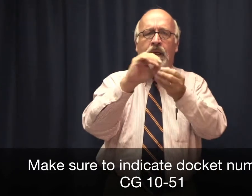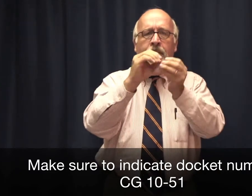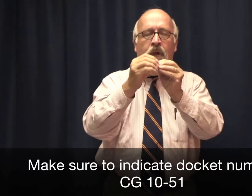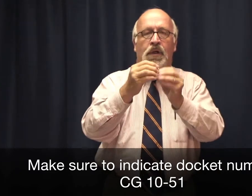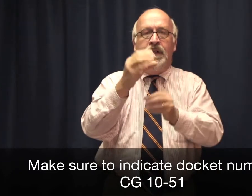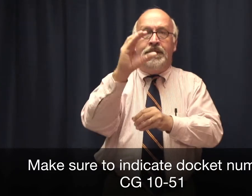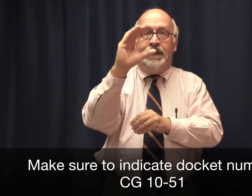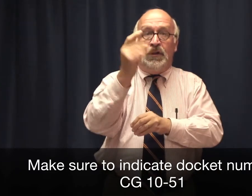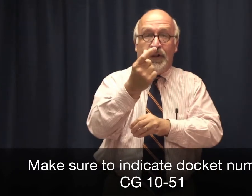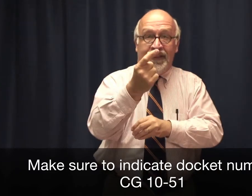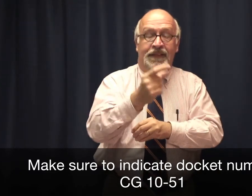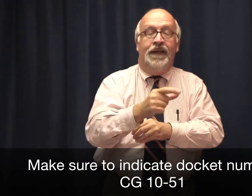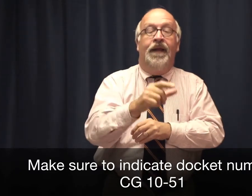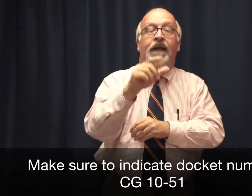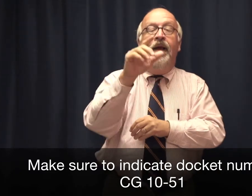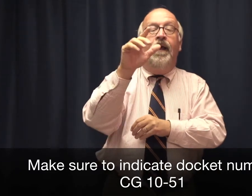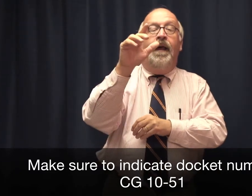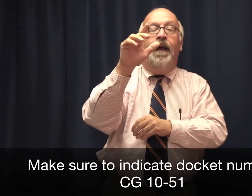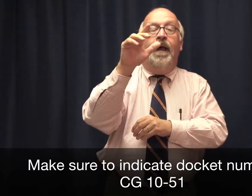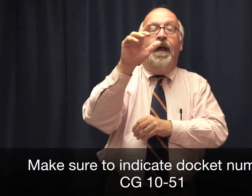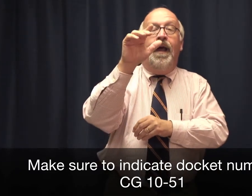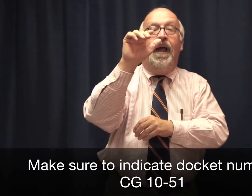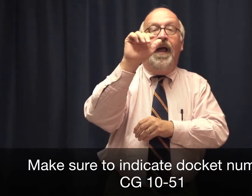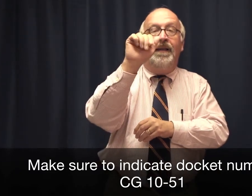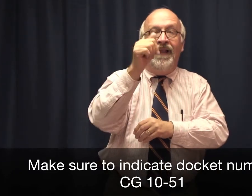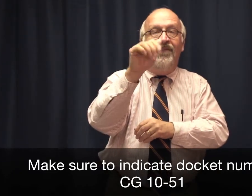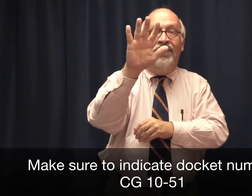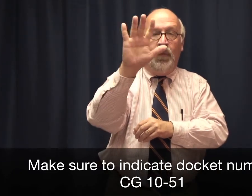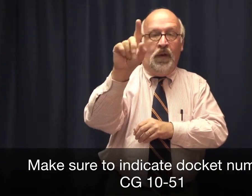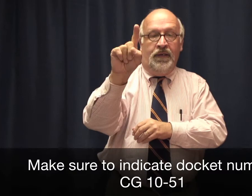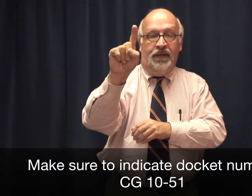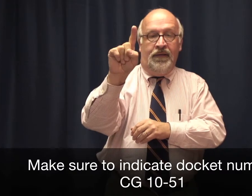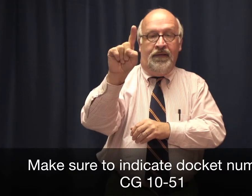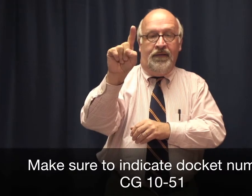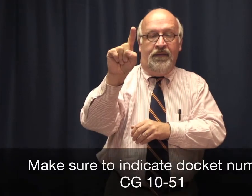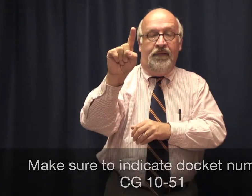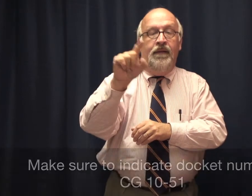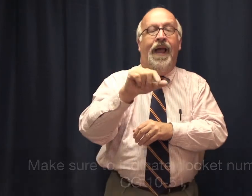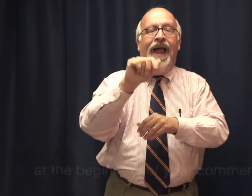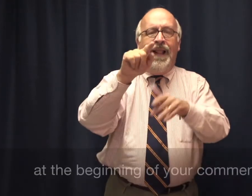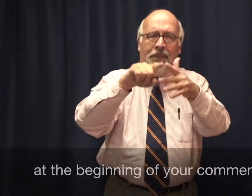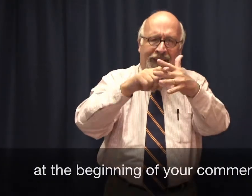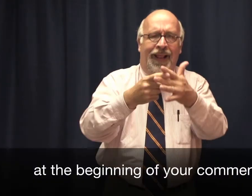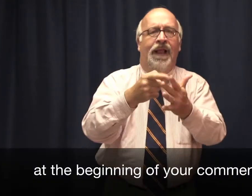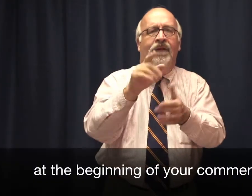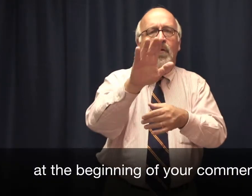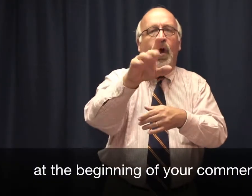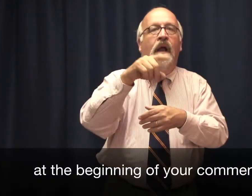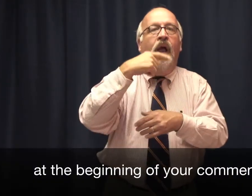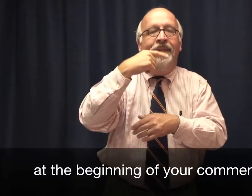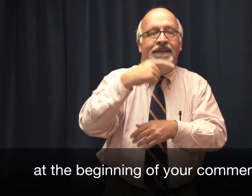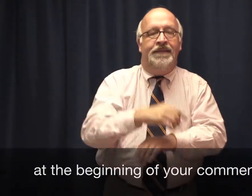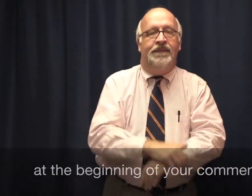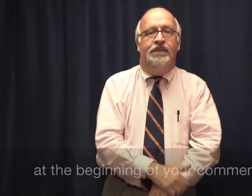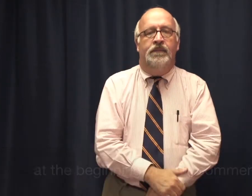CG1051 at the beginning of your comments.